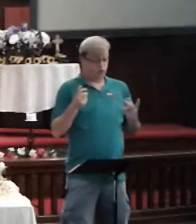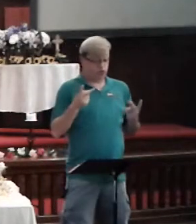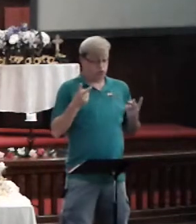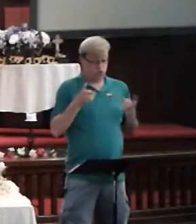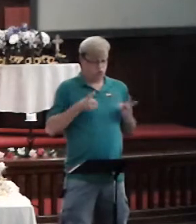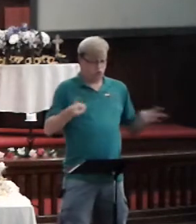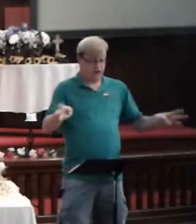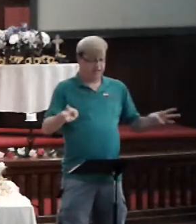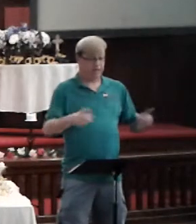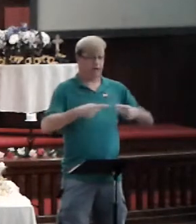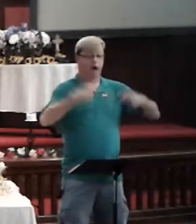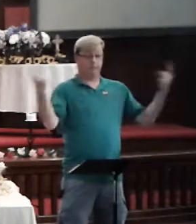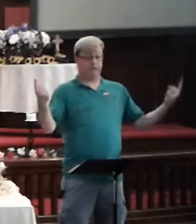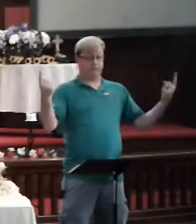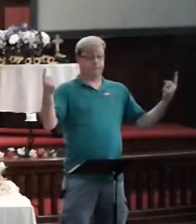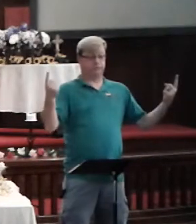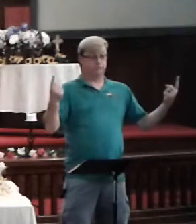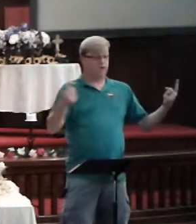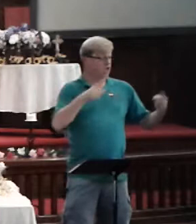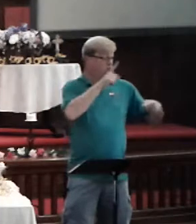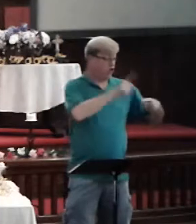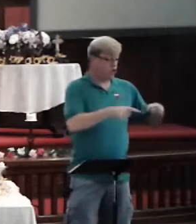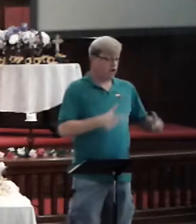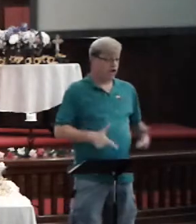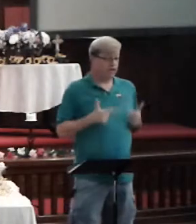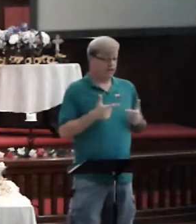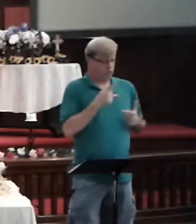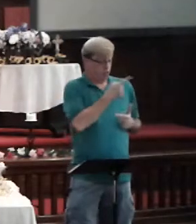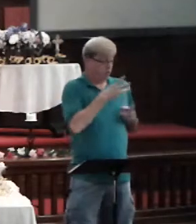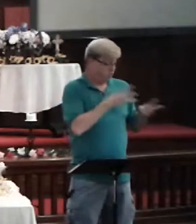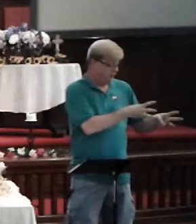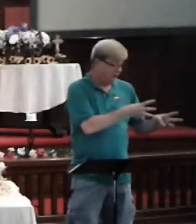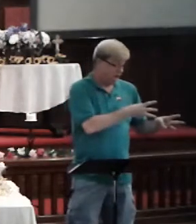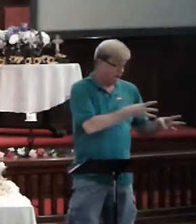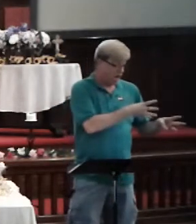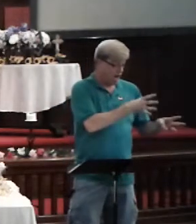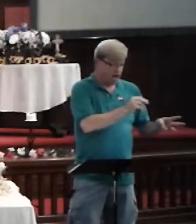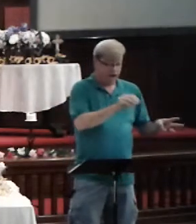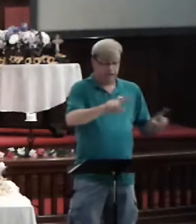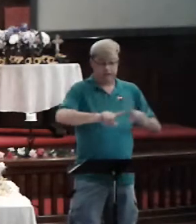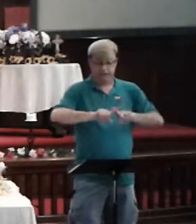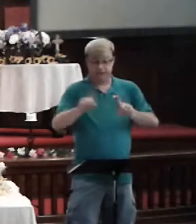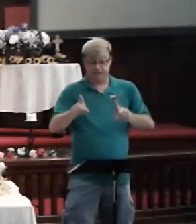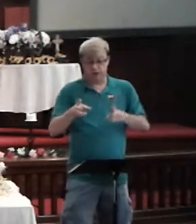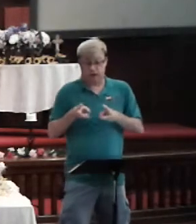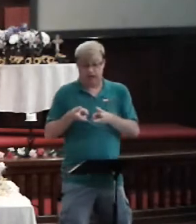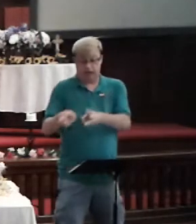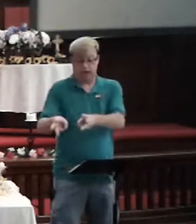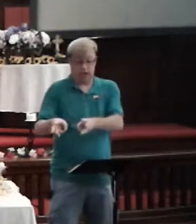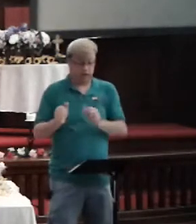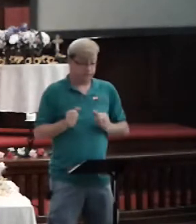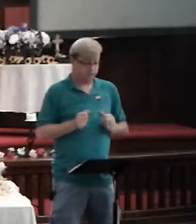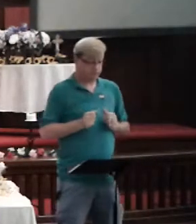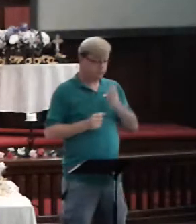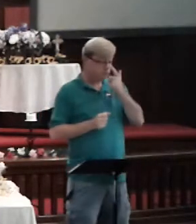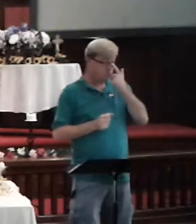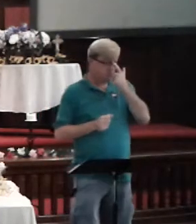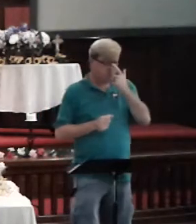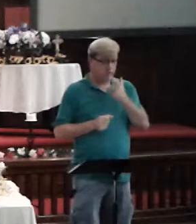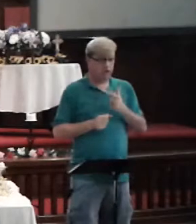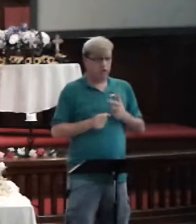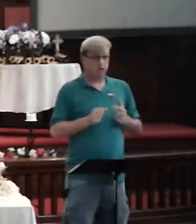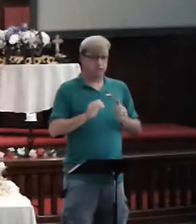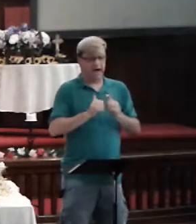are antithetical, so that you cannot live at times one way and at times another way, according to how